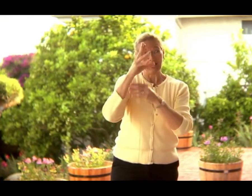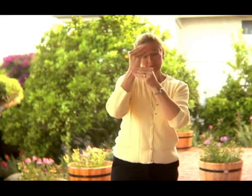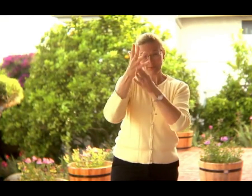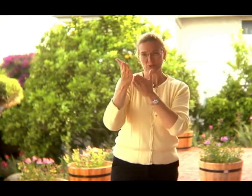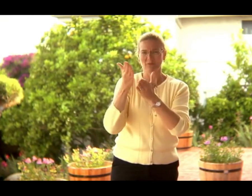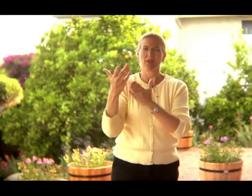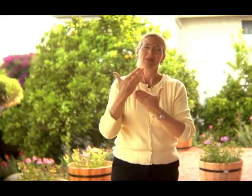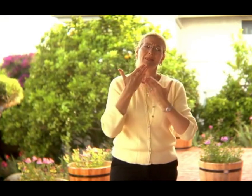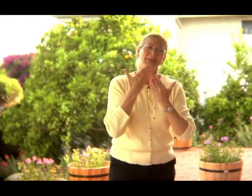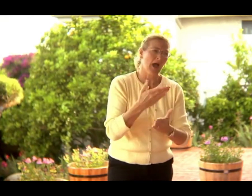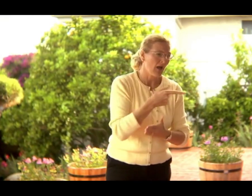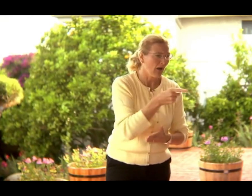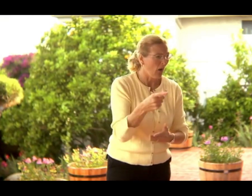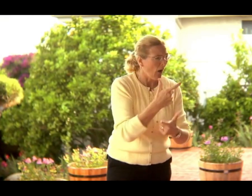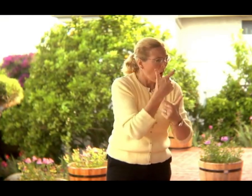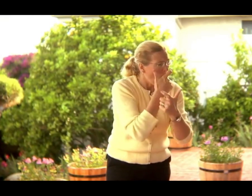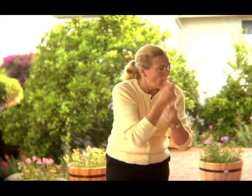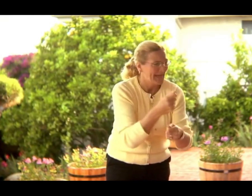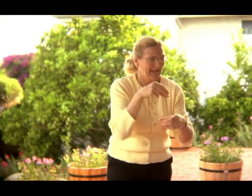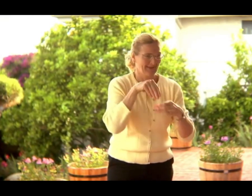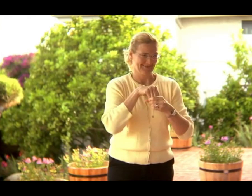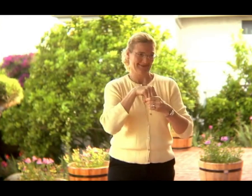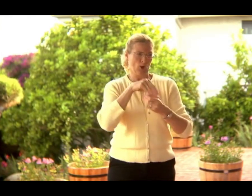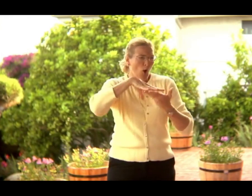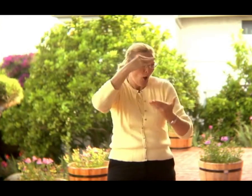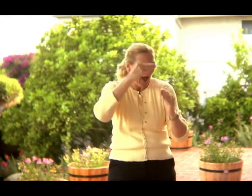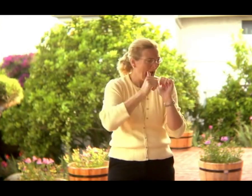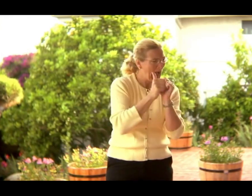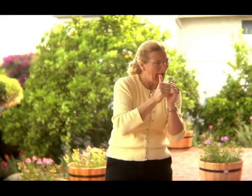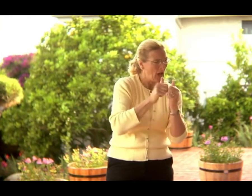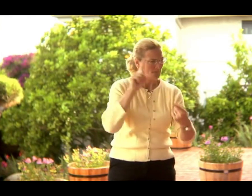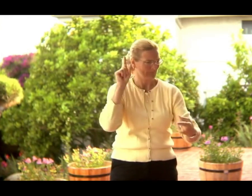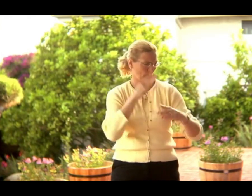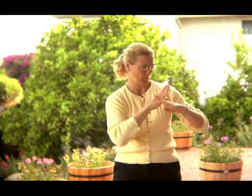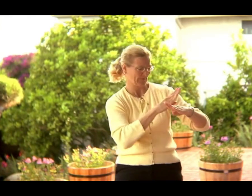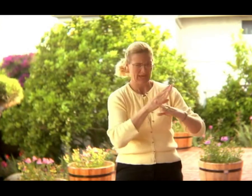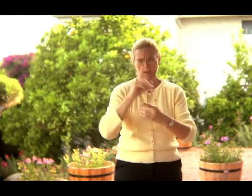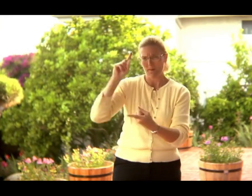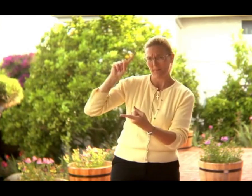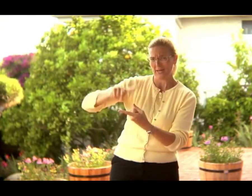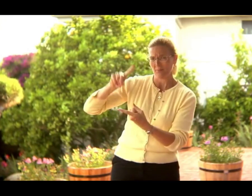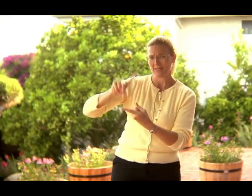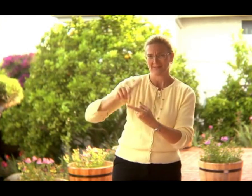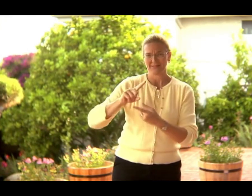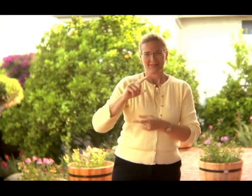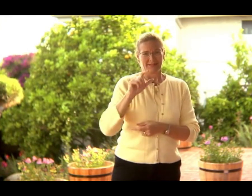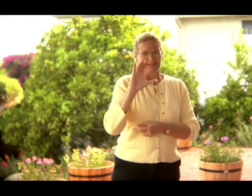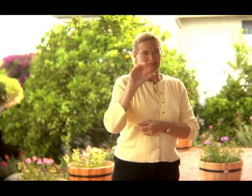Service join me in thanking you for your interest in how to prevent and control cancer.